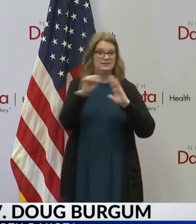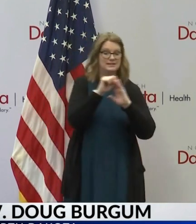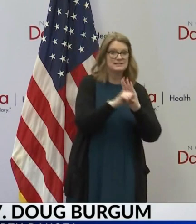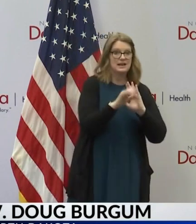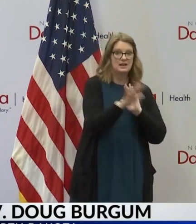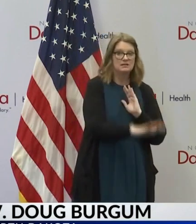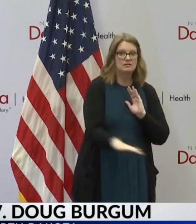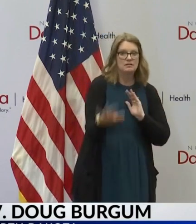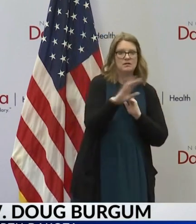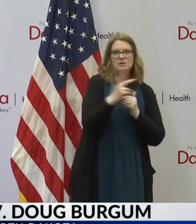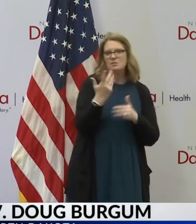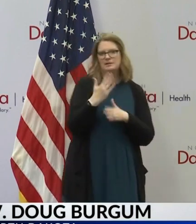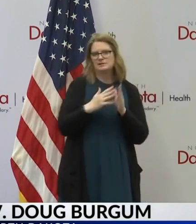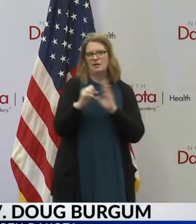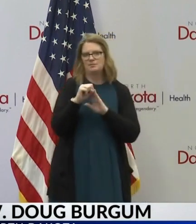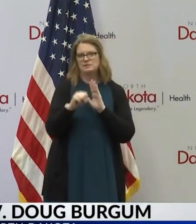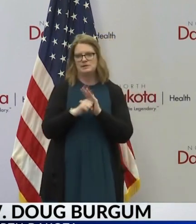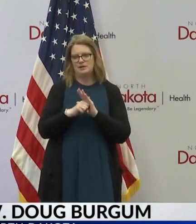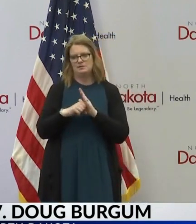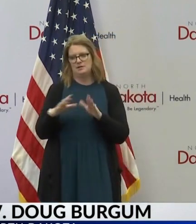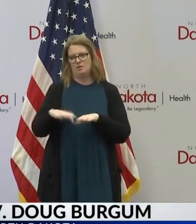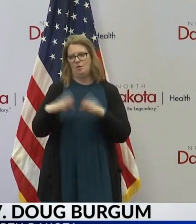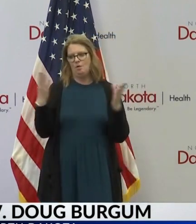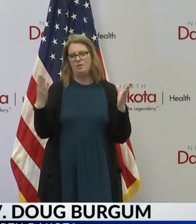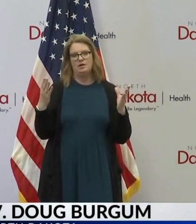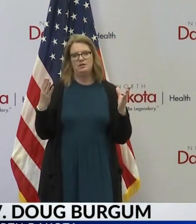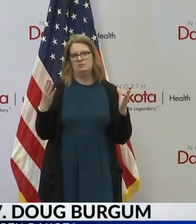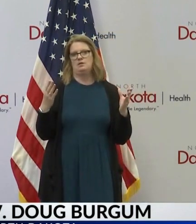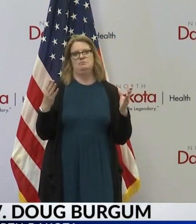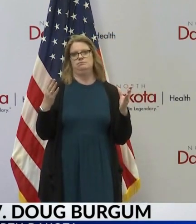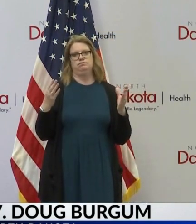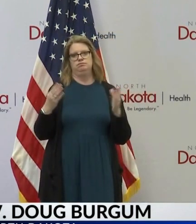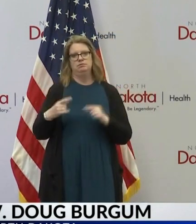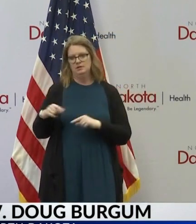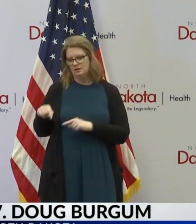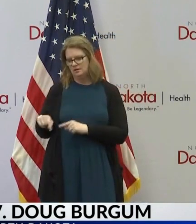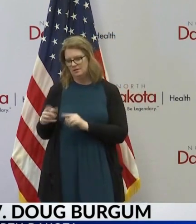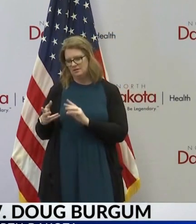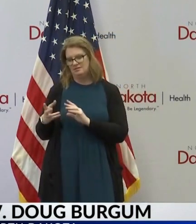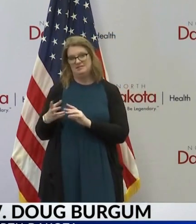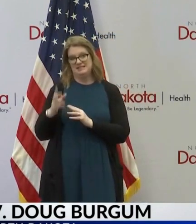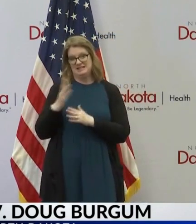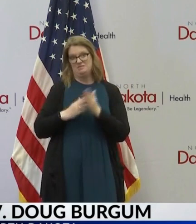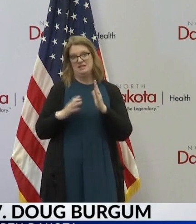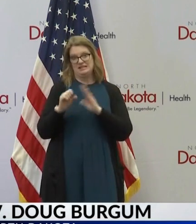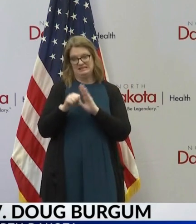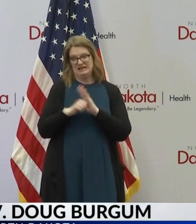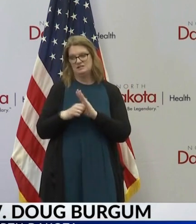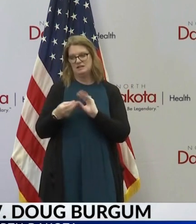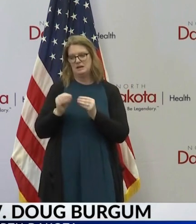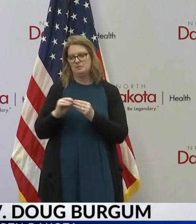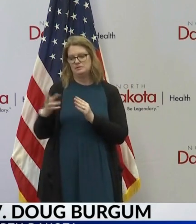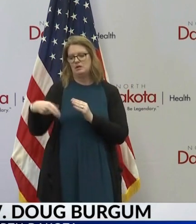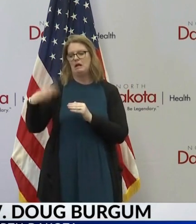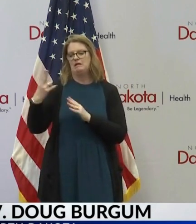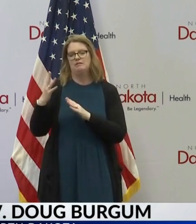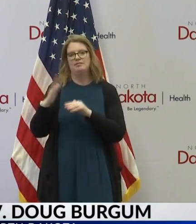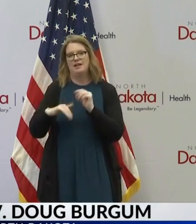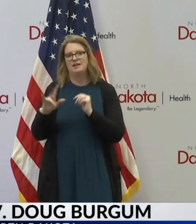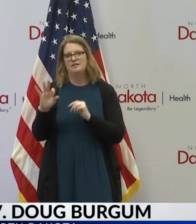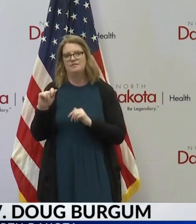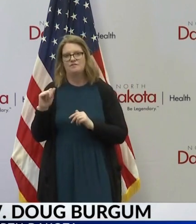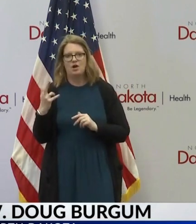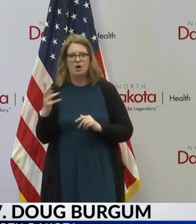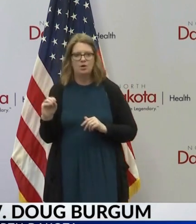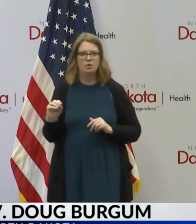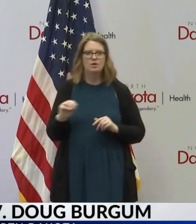that have been reopening that have got numbers that are more than double the size of what Fargo is right now. So it's the highest in North Dakota, but it's still low relative